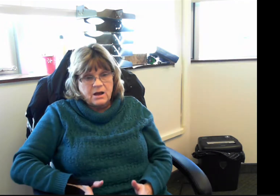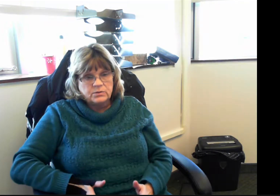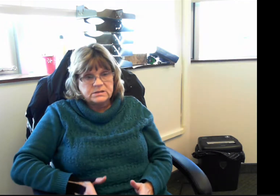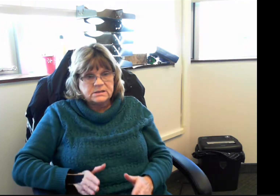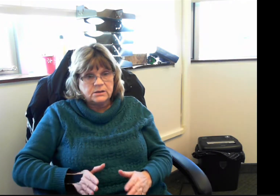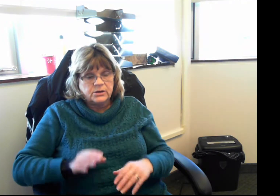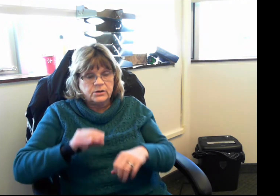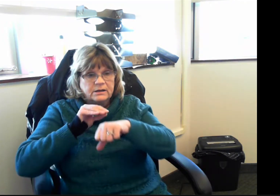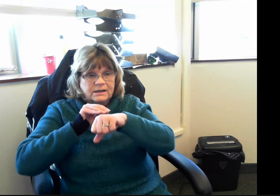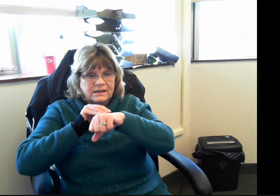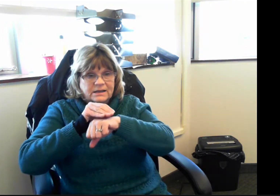counselor.